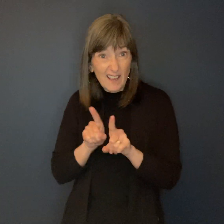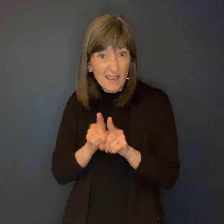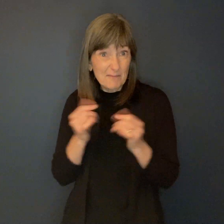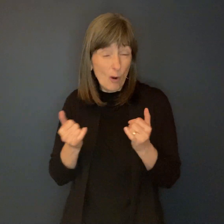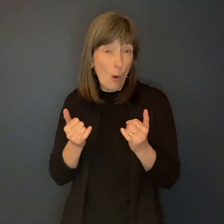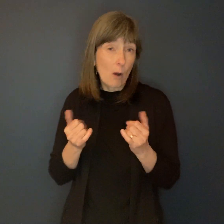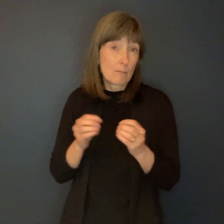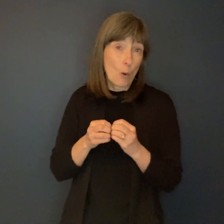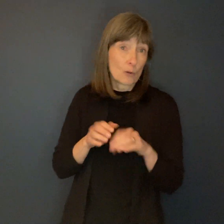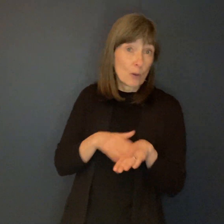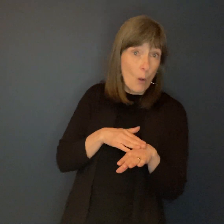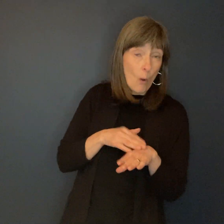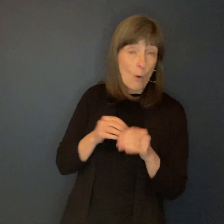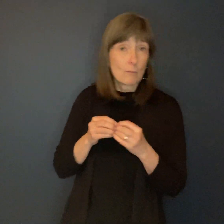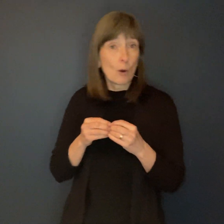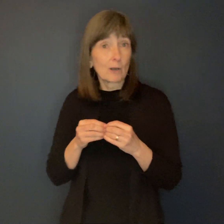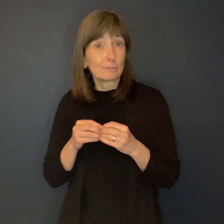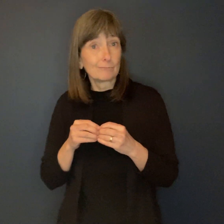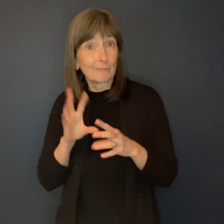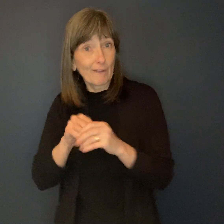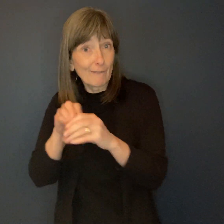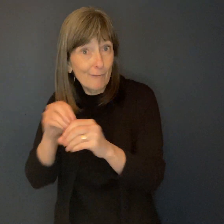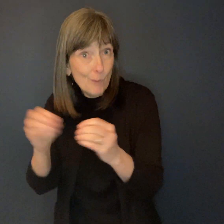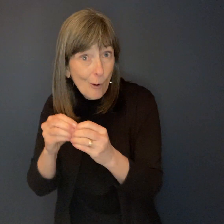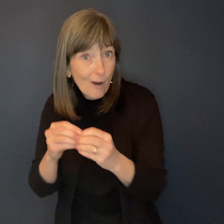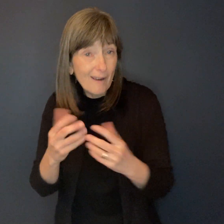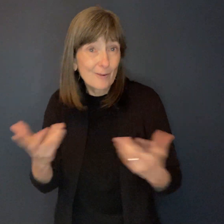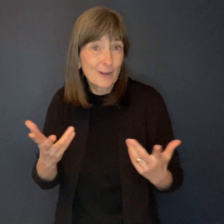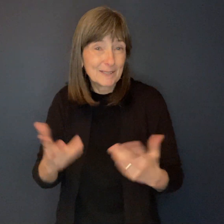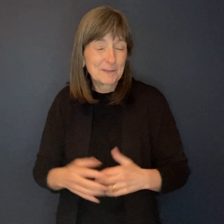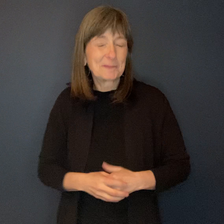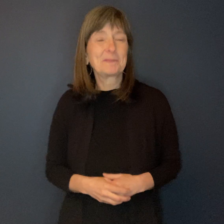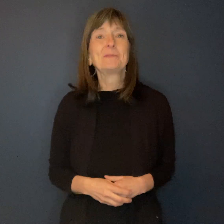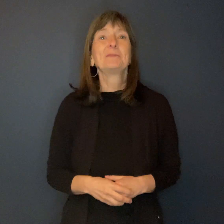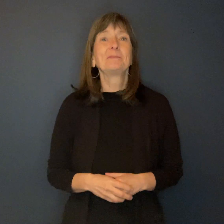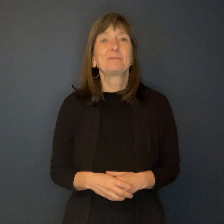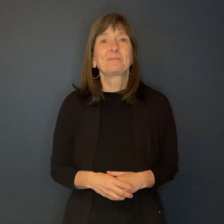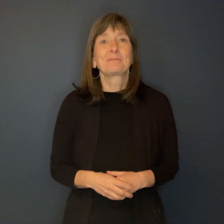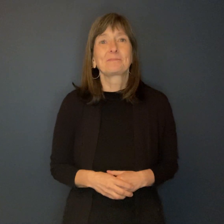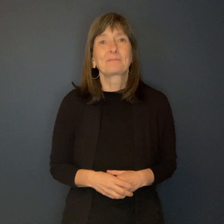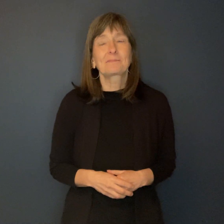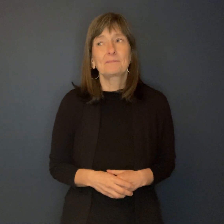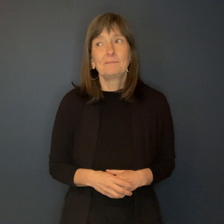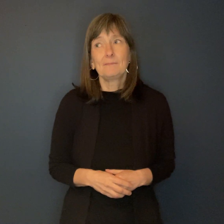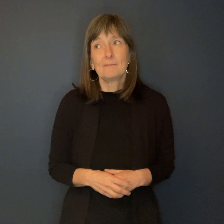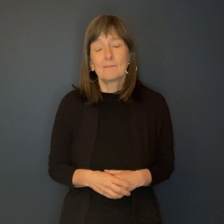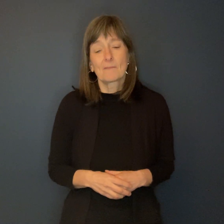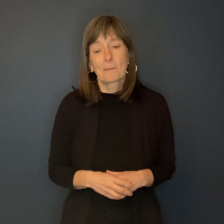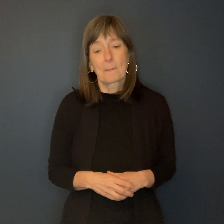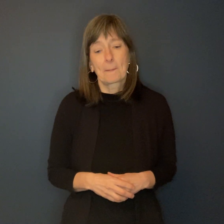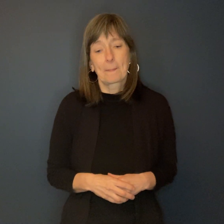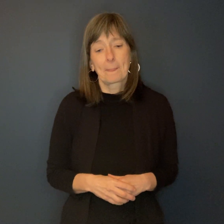picking up speed? I think for most people that I have, been